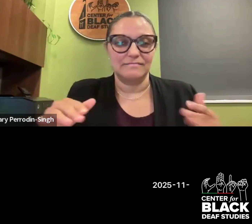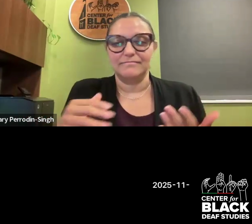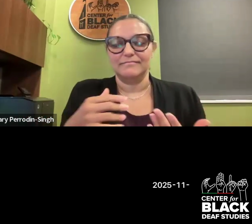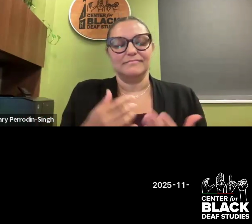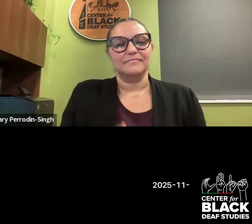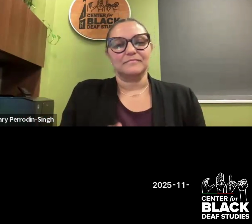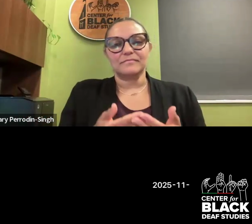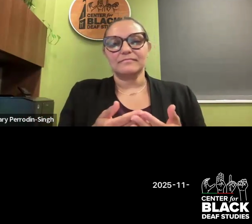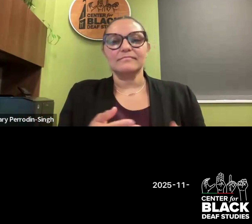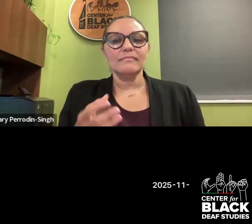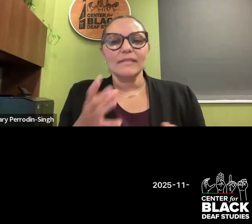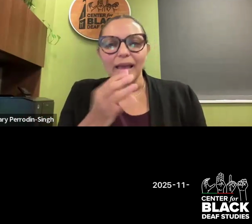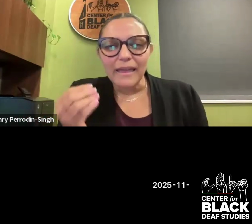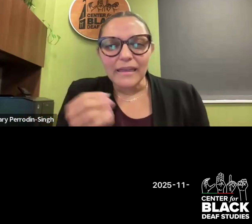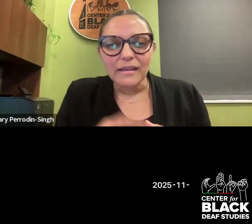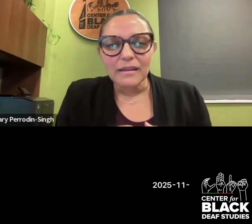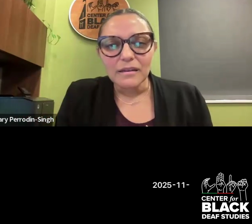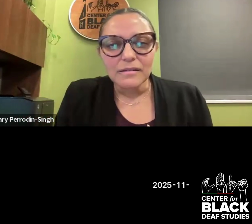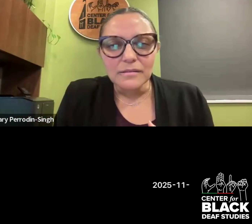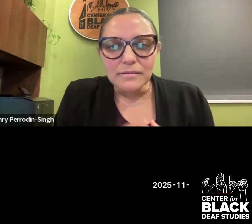with any Black deaf children.